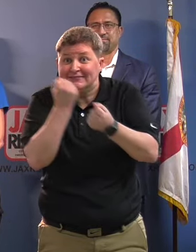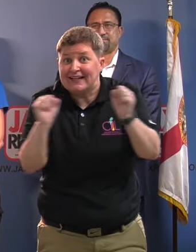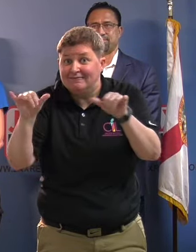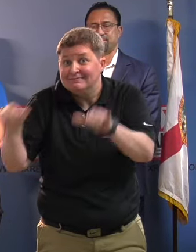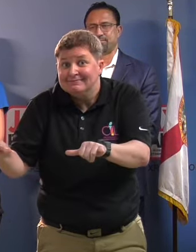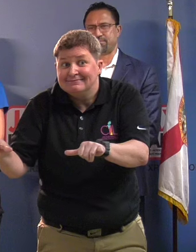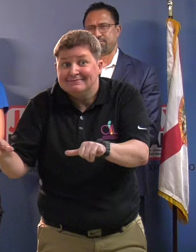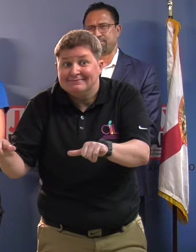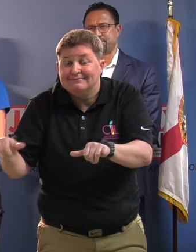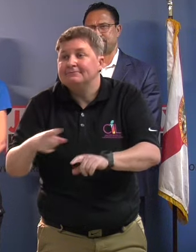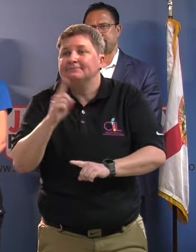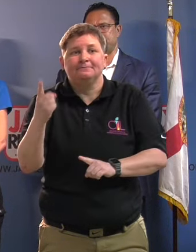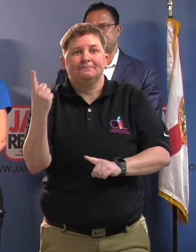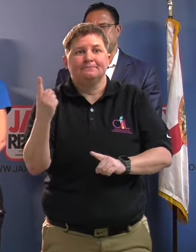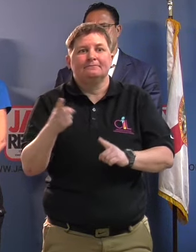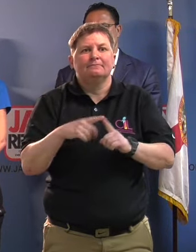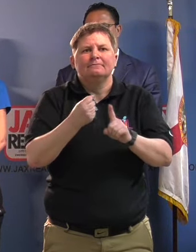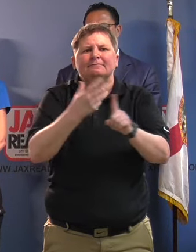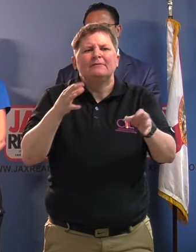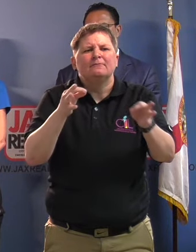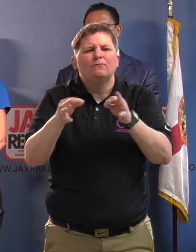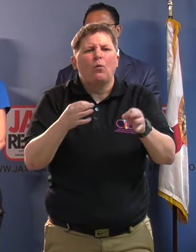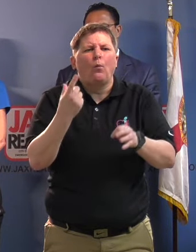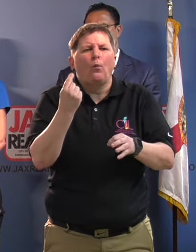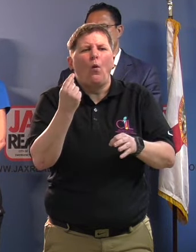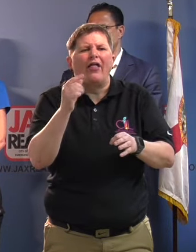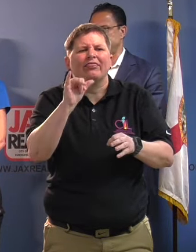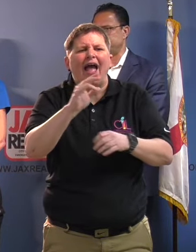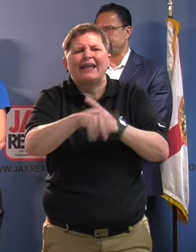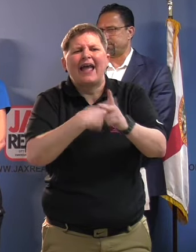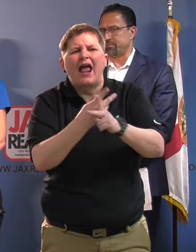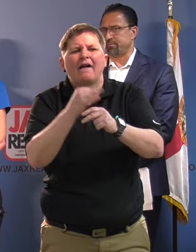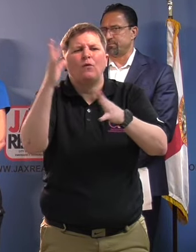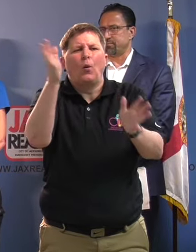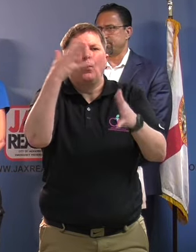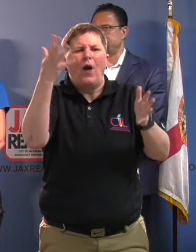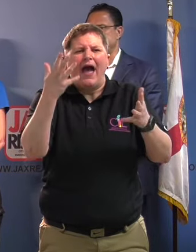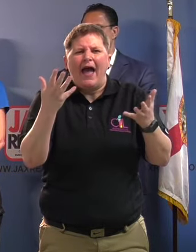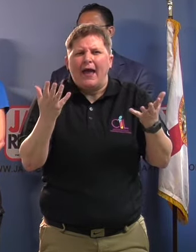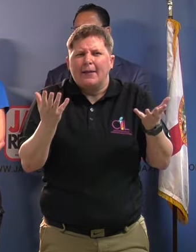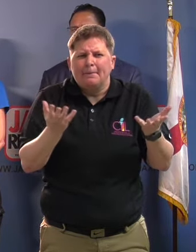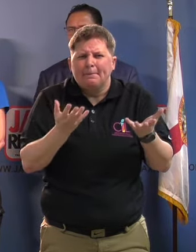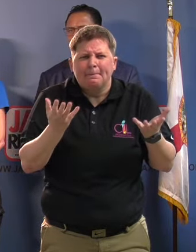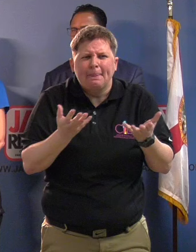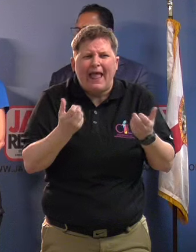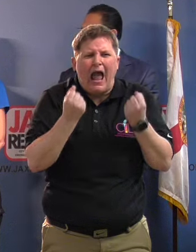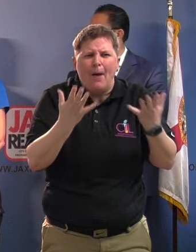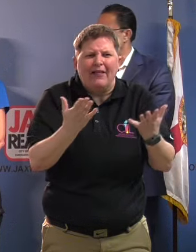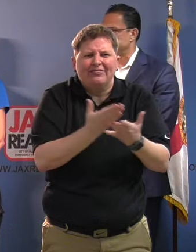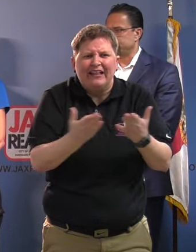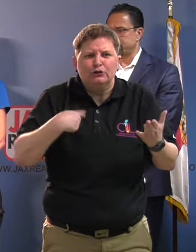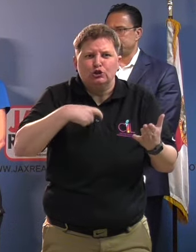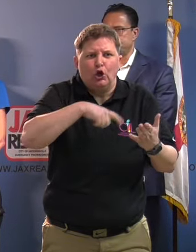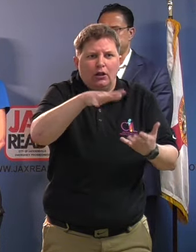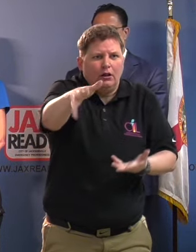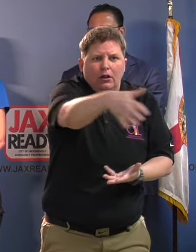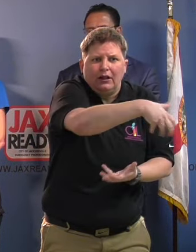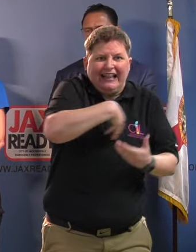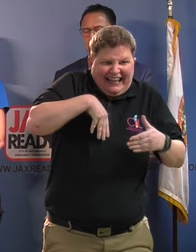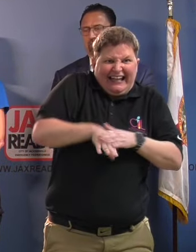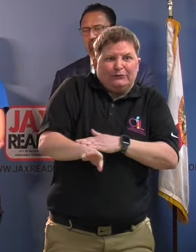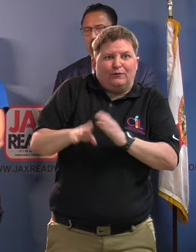you explain a little bit about what that type of wind looks like? Like how many things should people be bringing inside and tying down? Well, we were just saying to